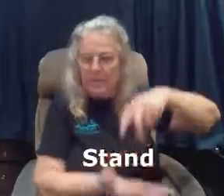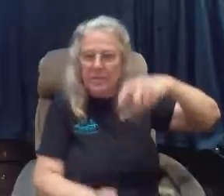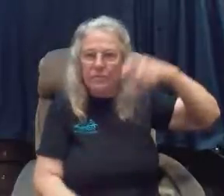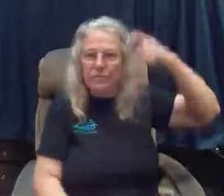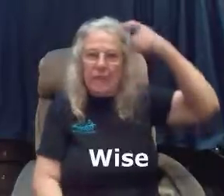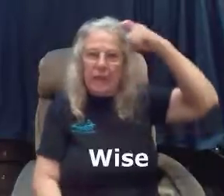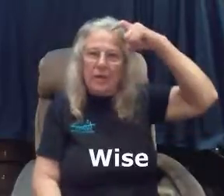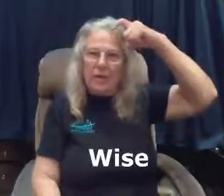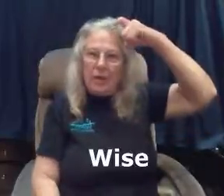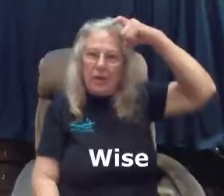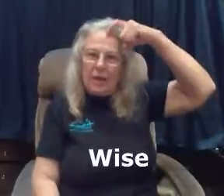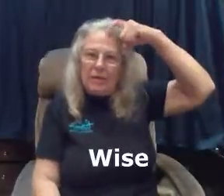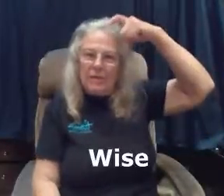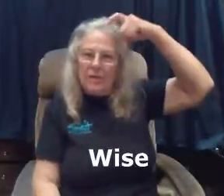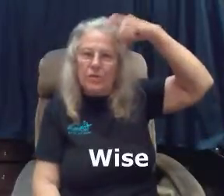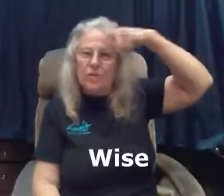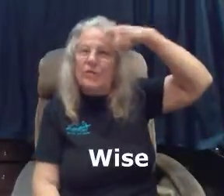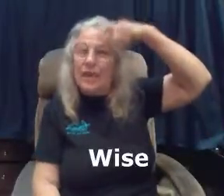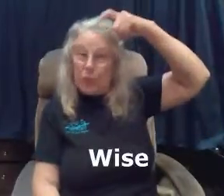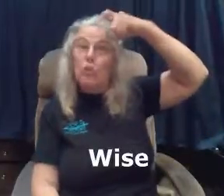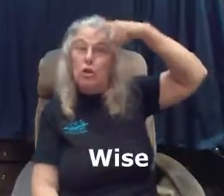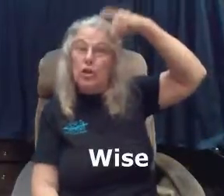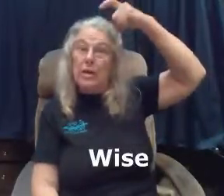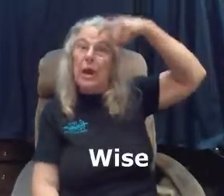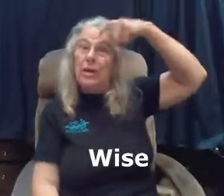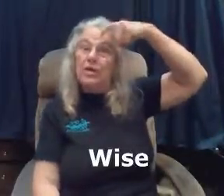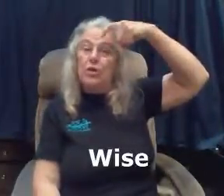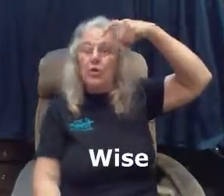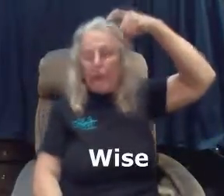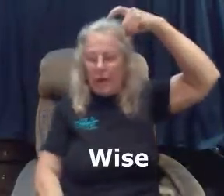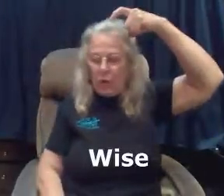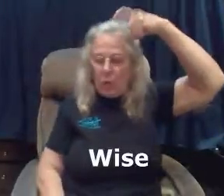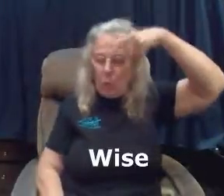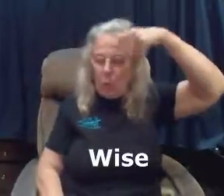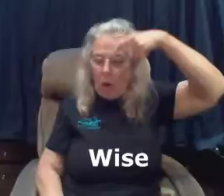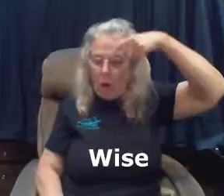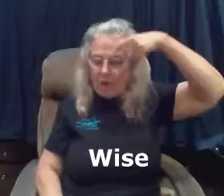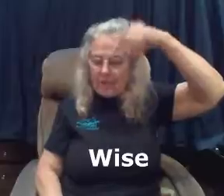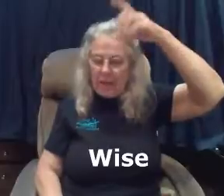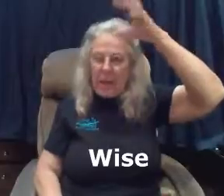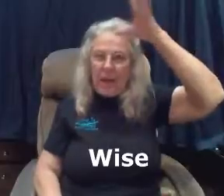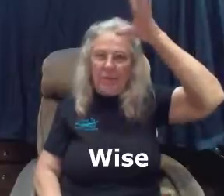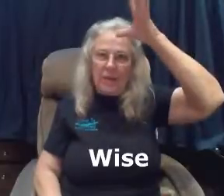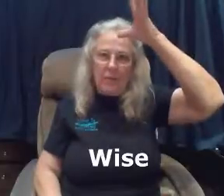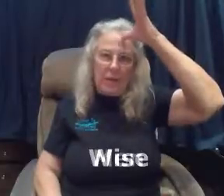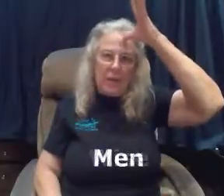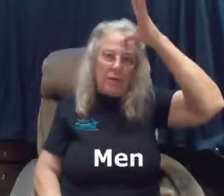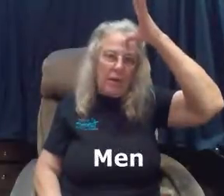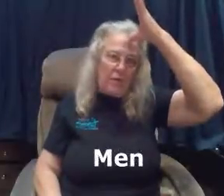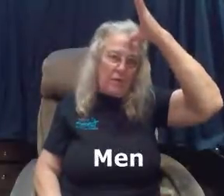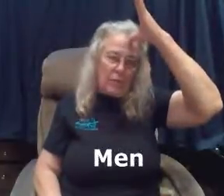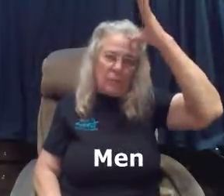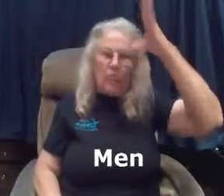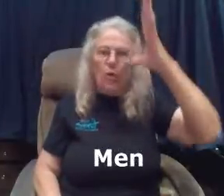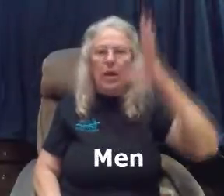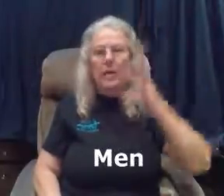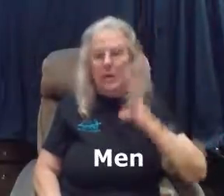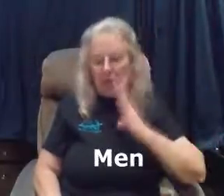Wise, and you're just like you're pushing knowledge into your head. Wise, and then men from your forehead down